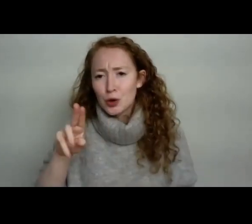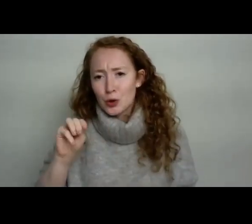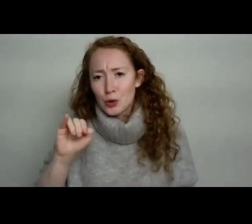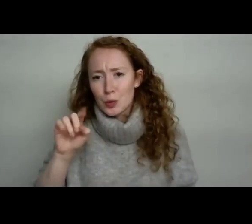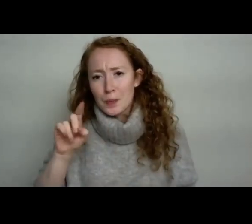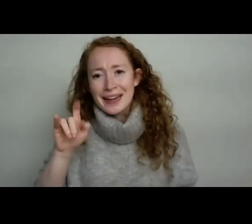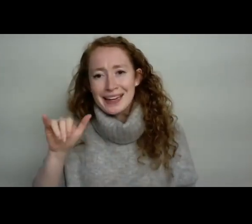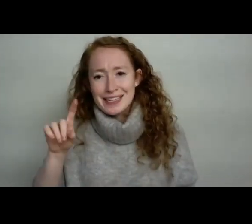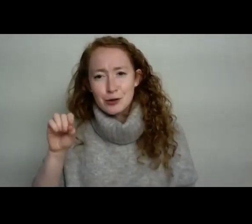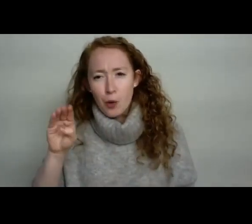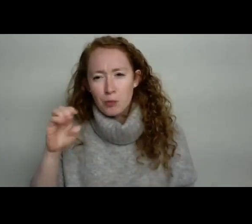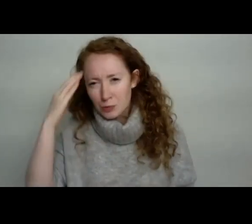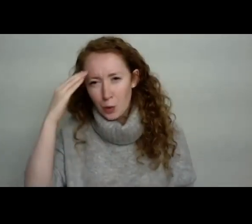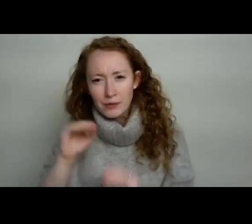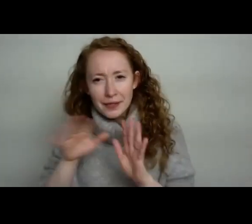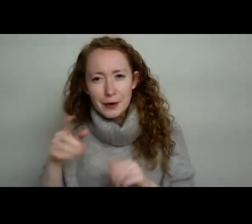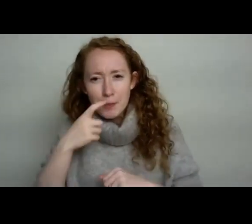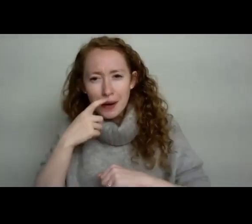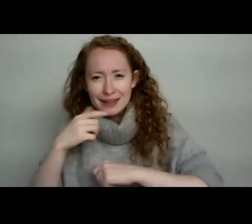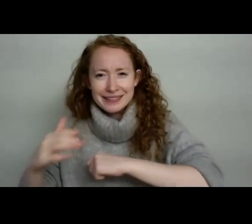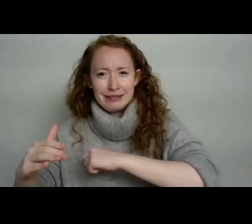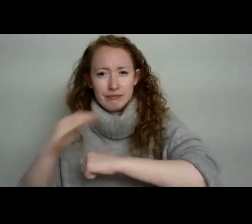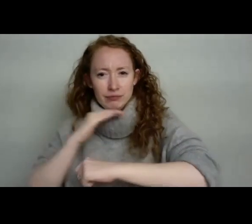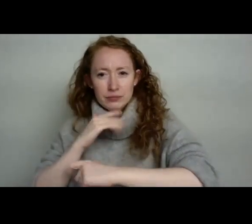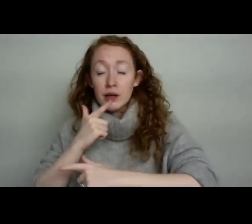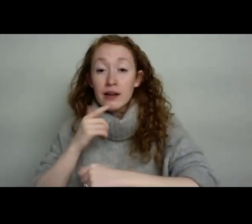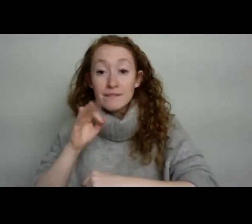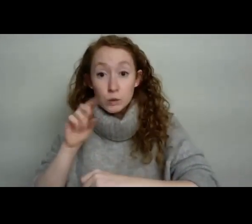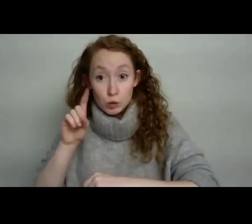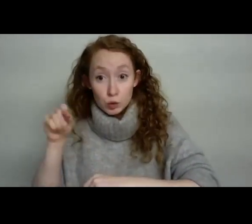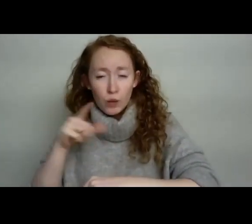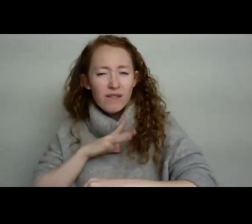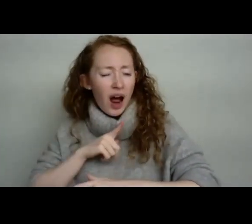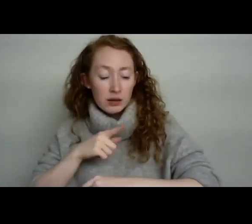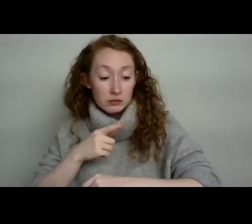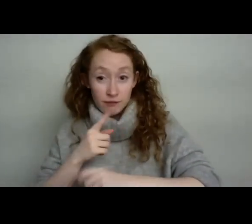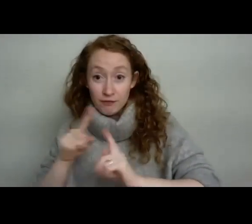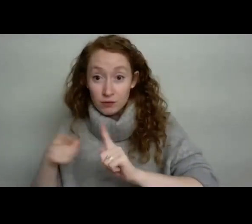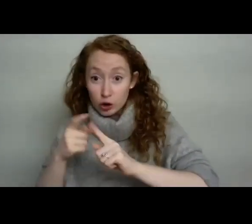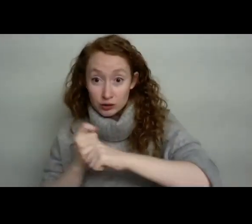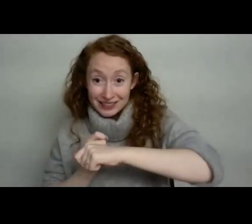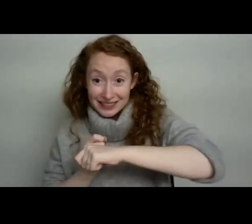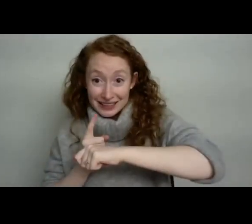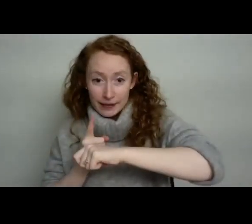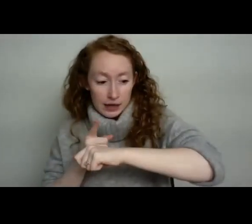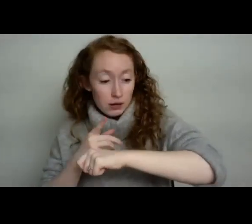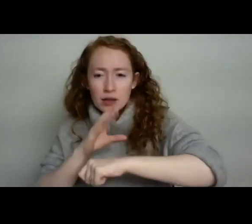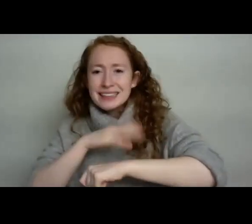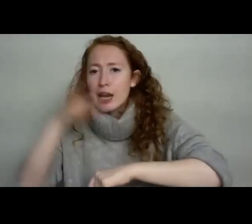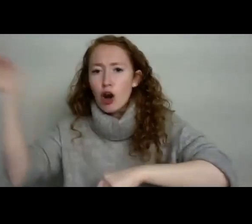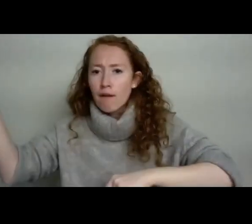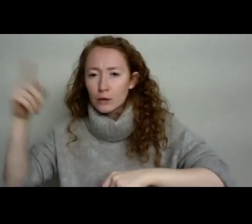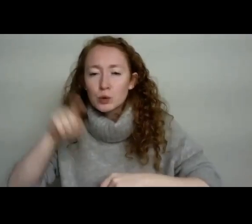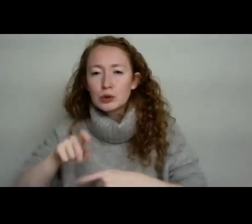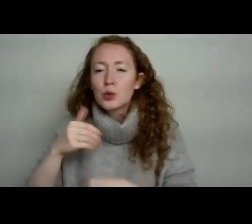just use it. But as soon as that first seedling emerges from the soil, go ahead and take it off. You need